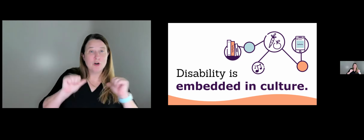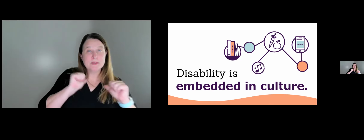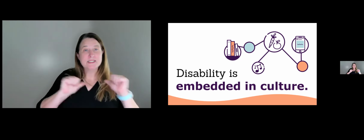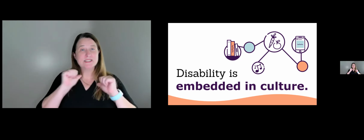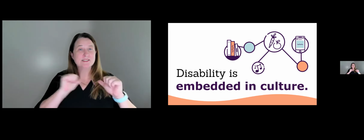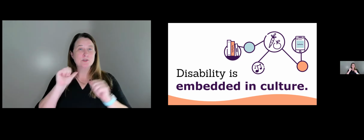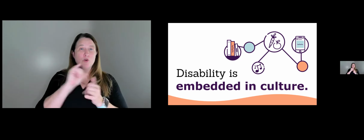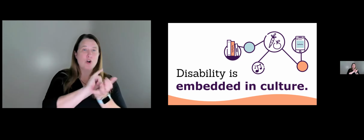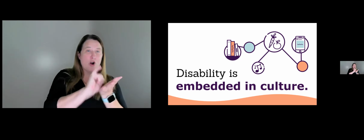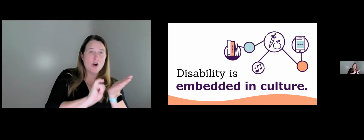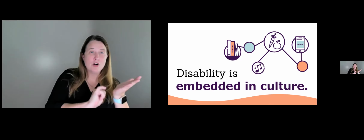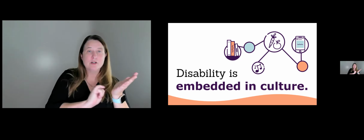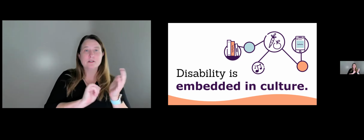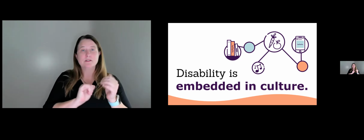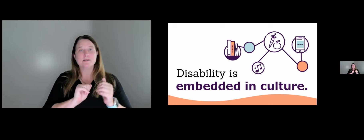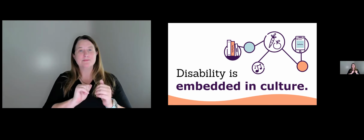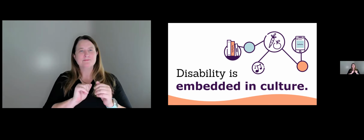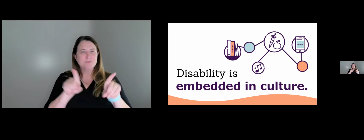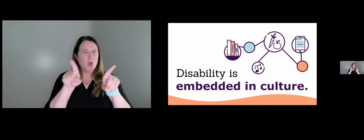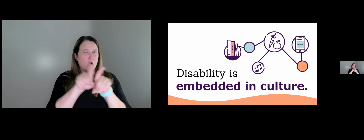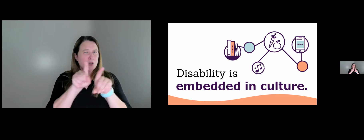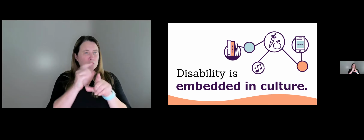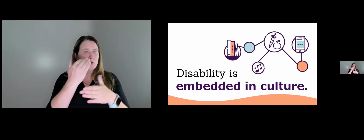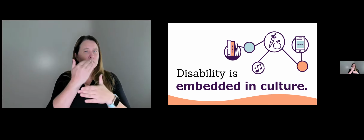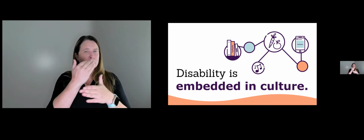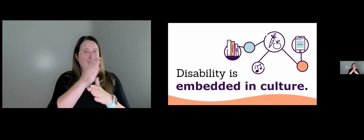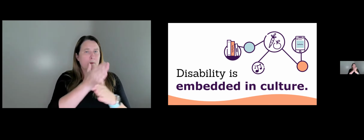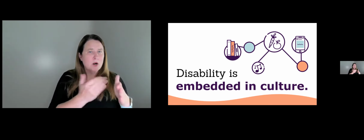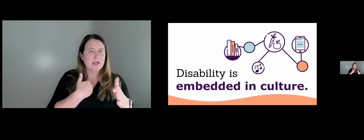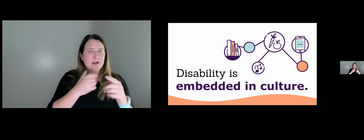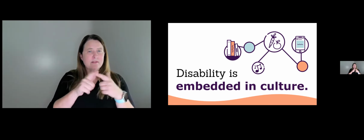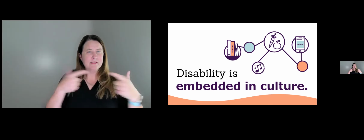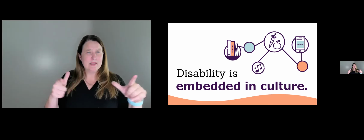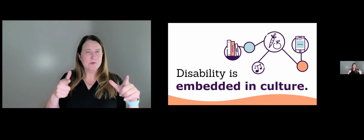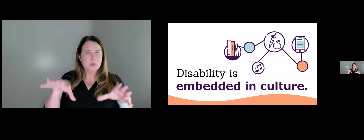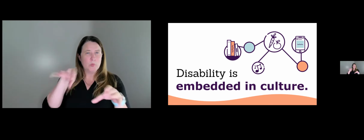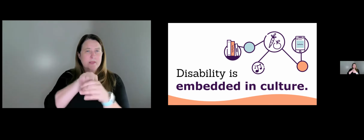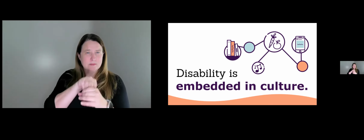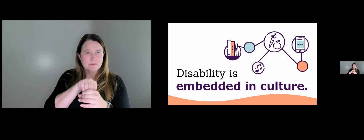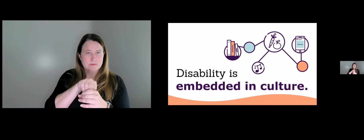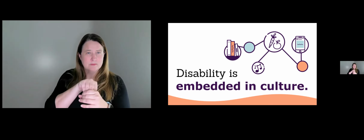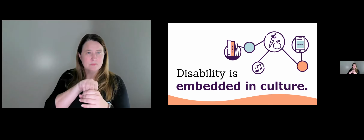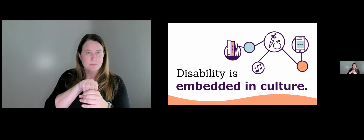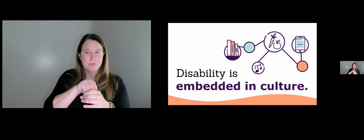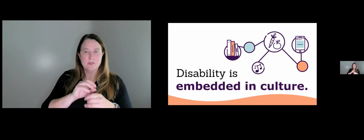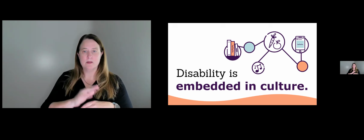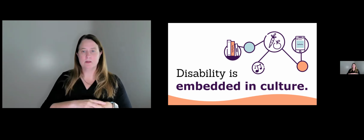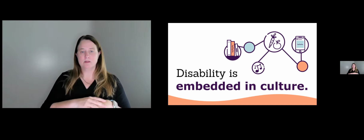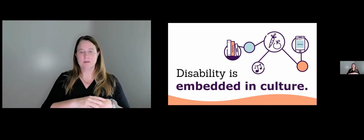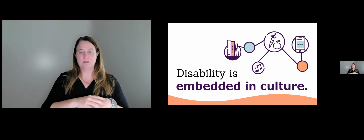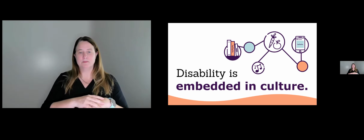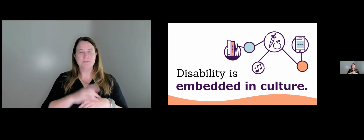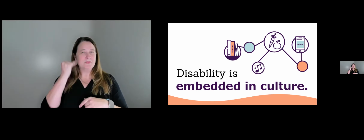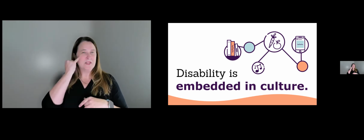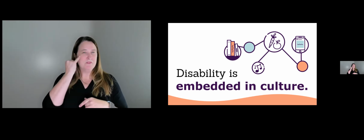Music or performances, art are also parts of language. They